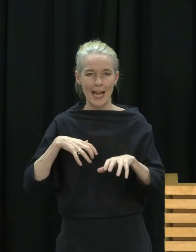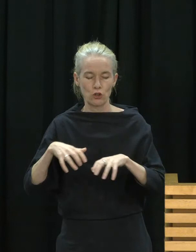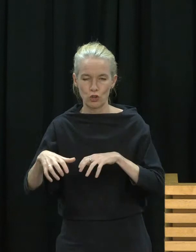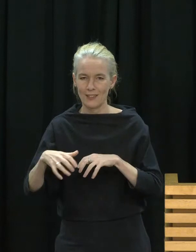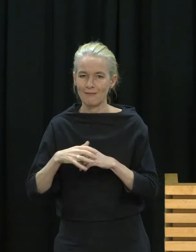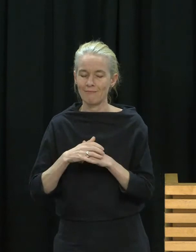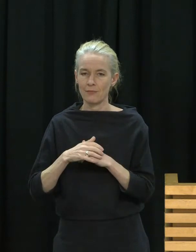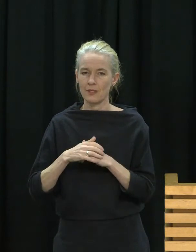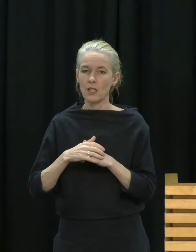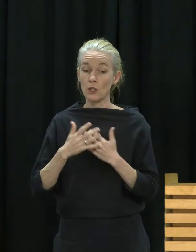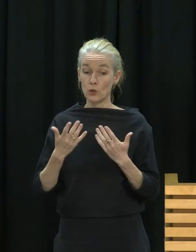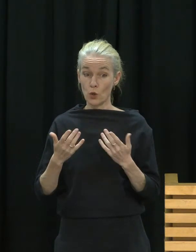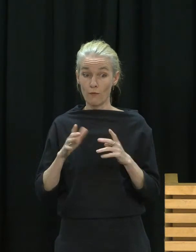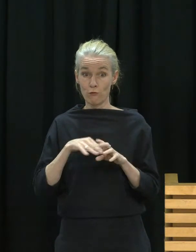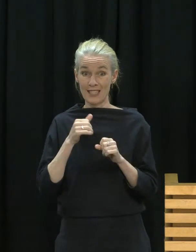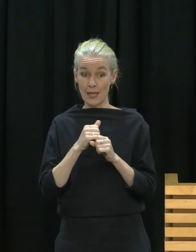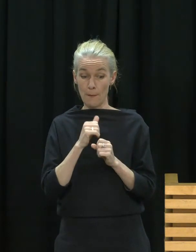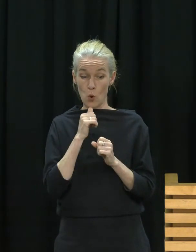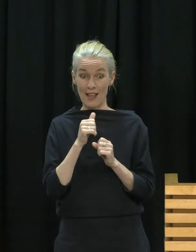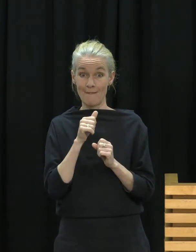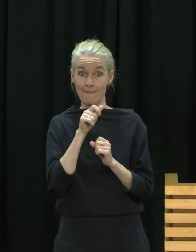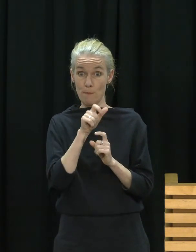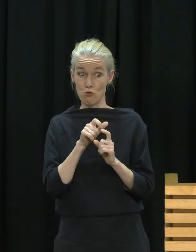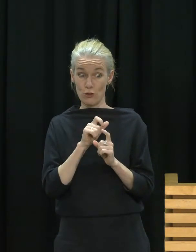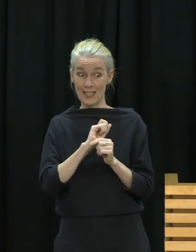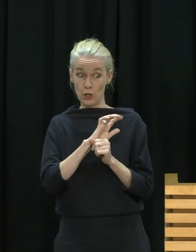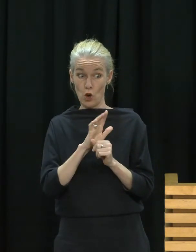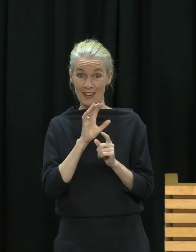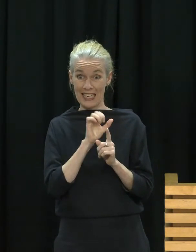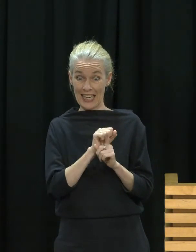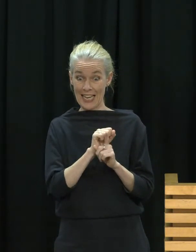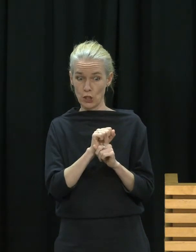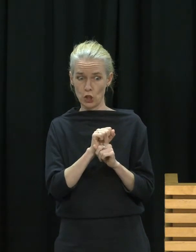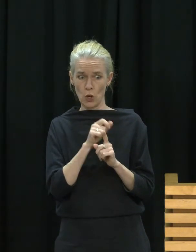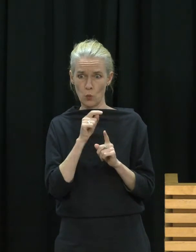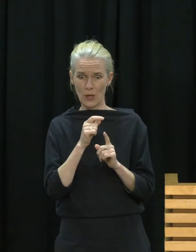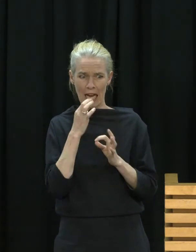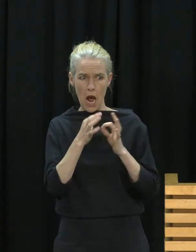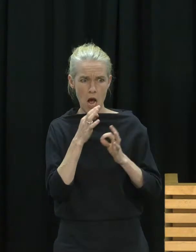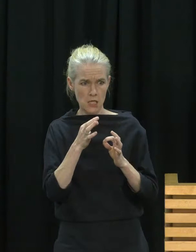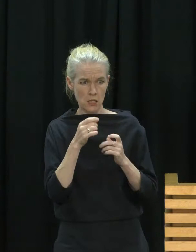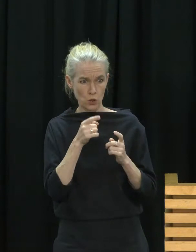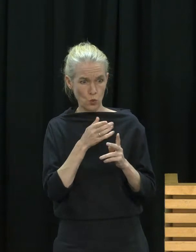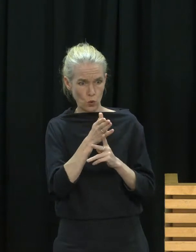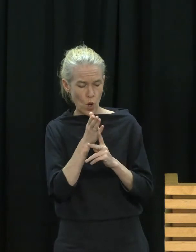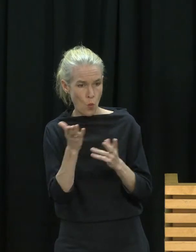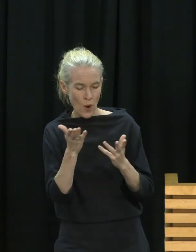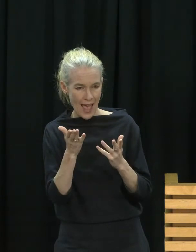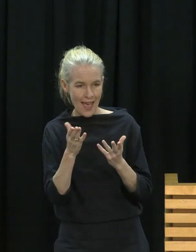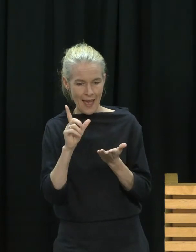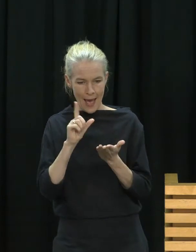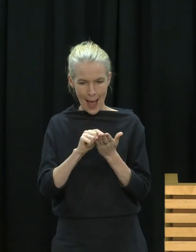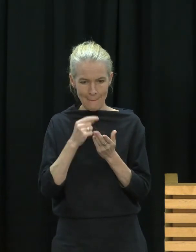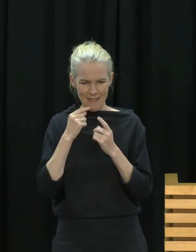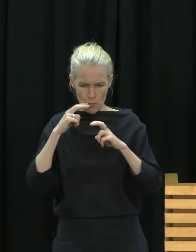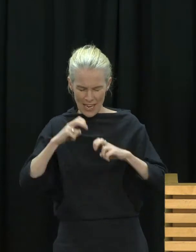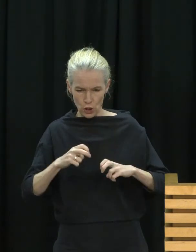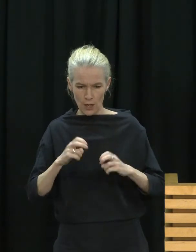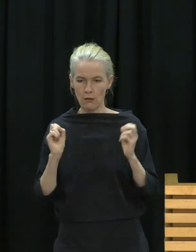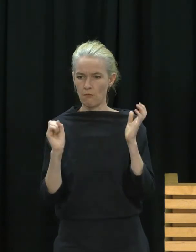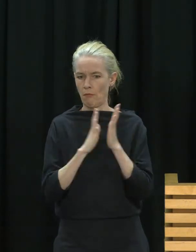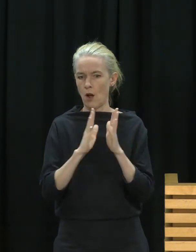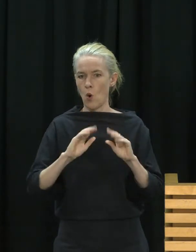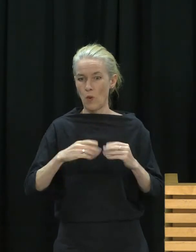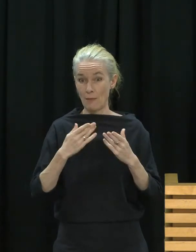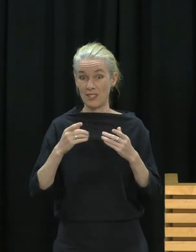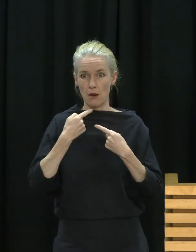can. If there's any further guidance that flows from that, we try and get that out there as quickly as we can. So we'll certainly keep you updated if anything was to come to